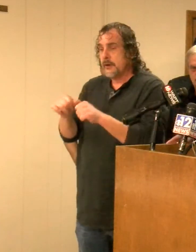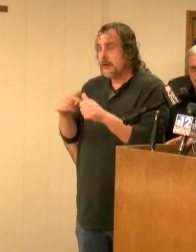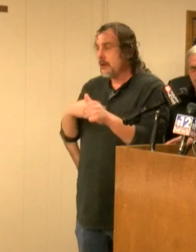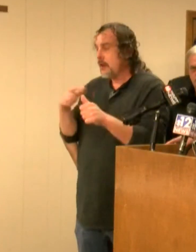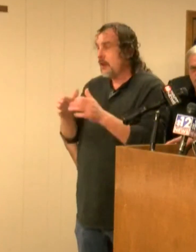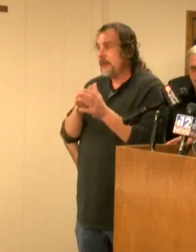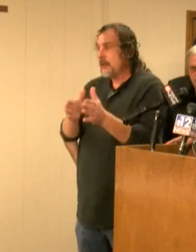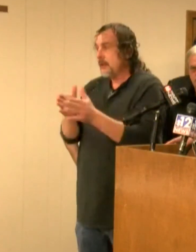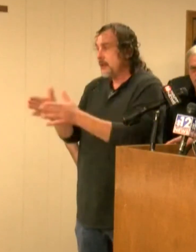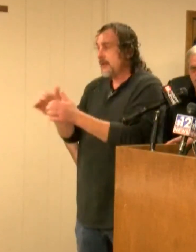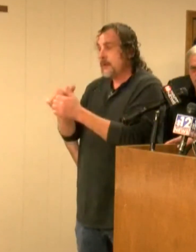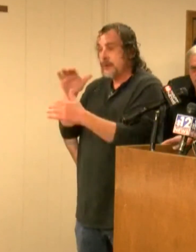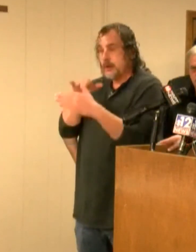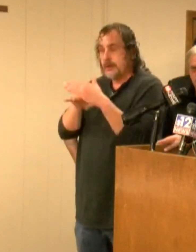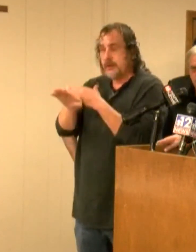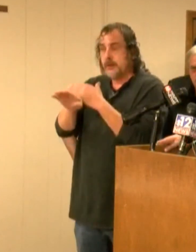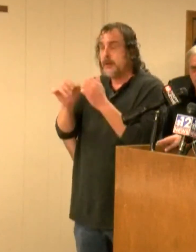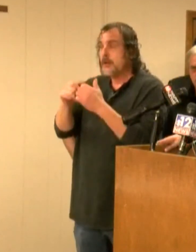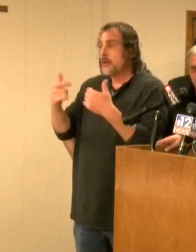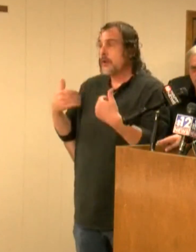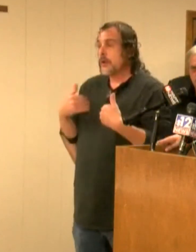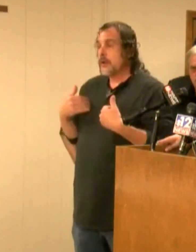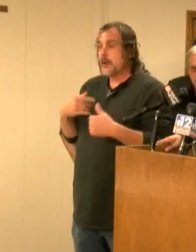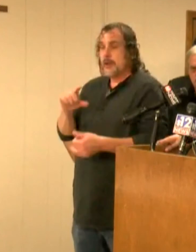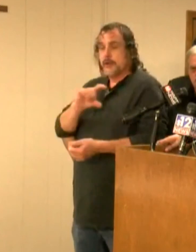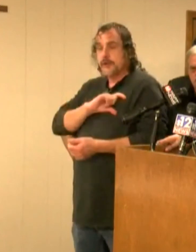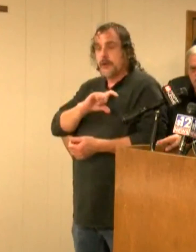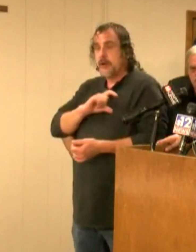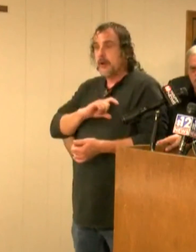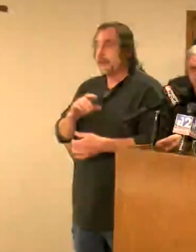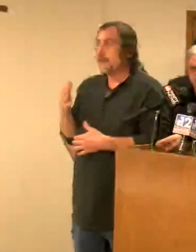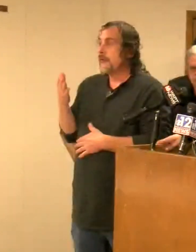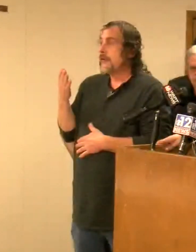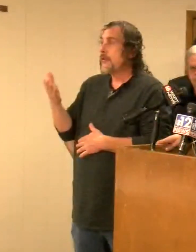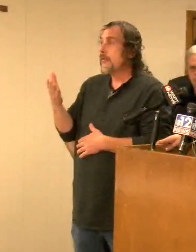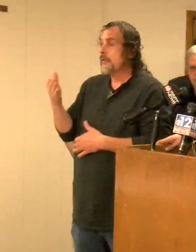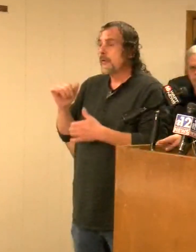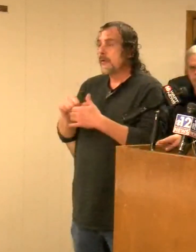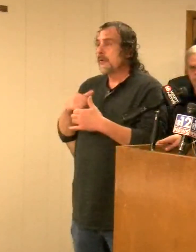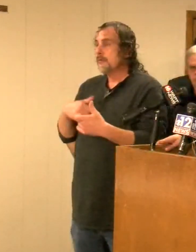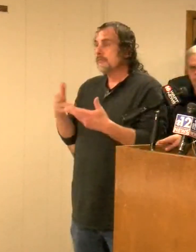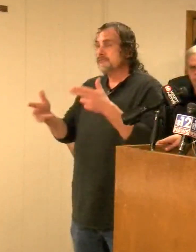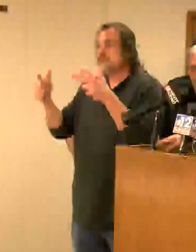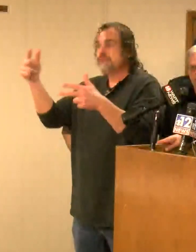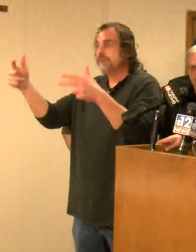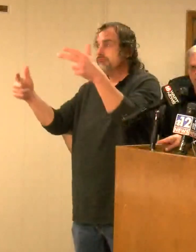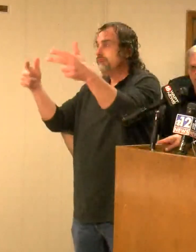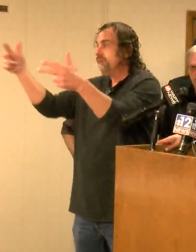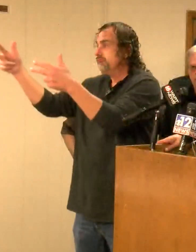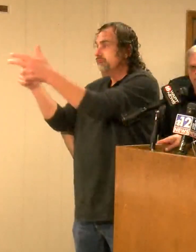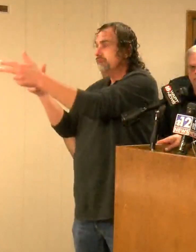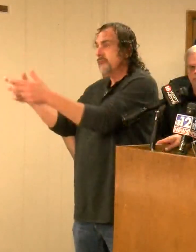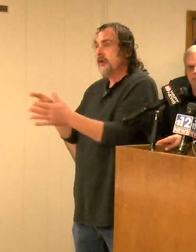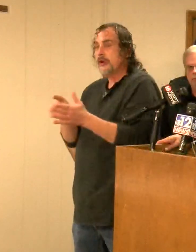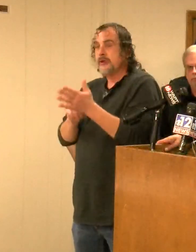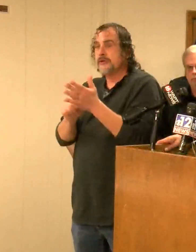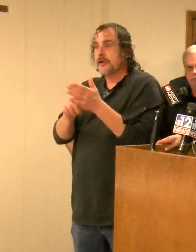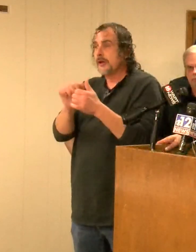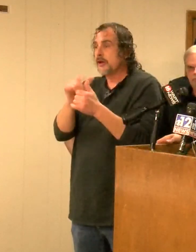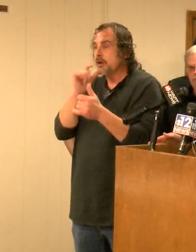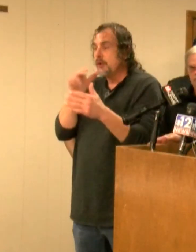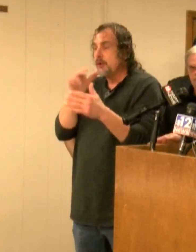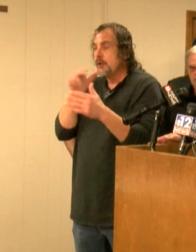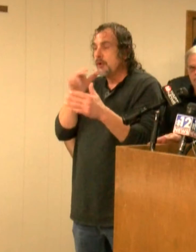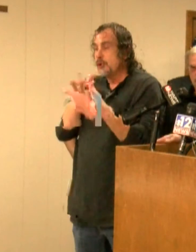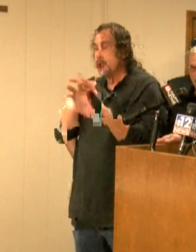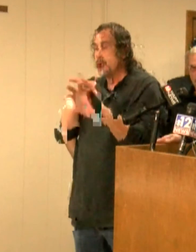of the streets that you could enter, you had sheriff's deputies that were posted and checking the traffic in and